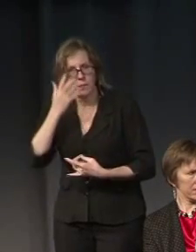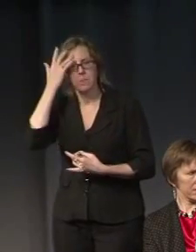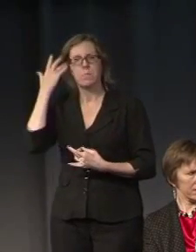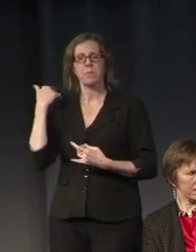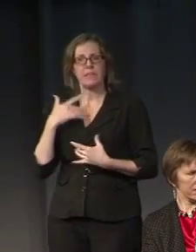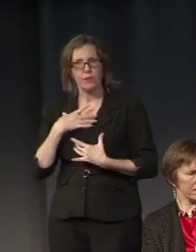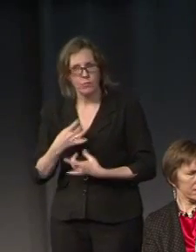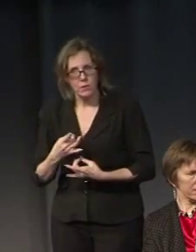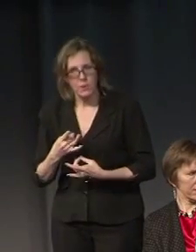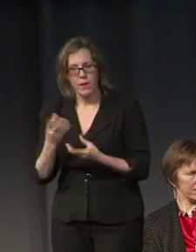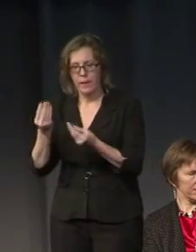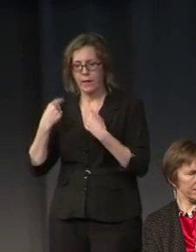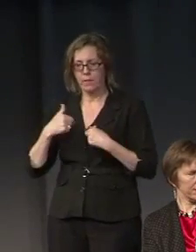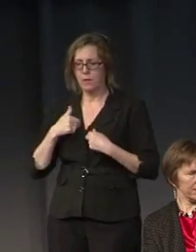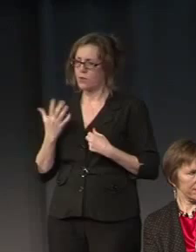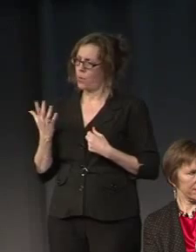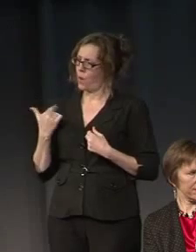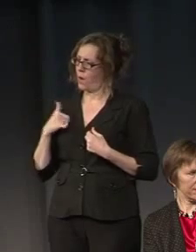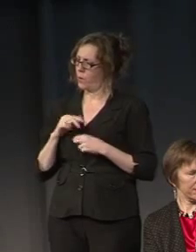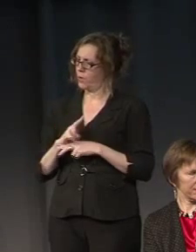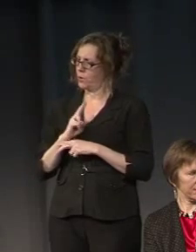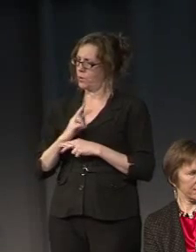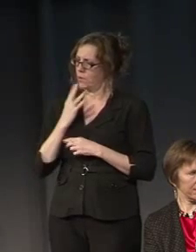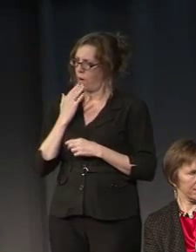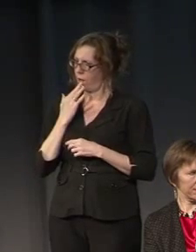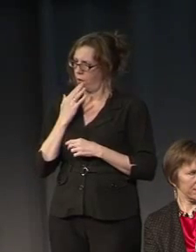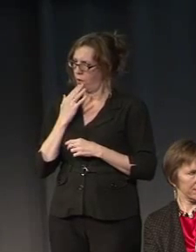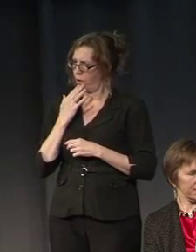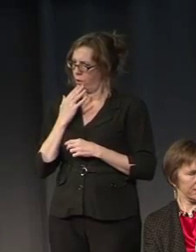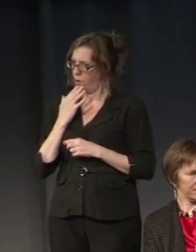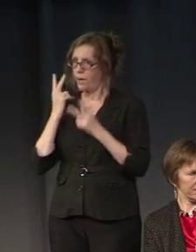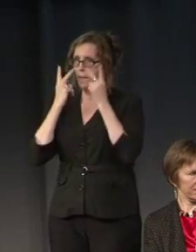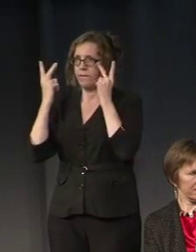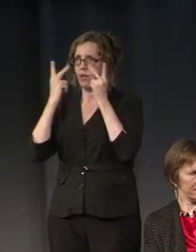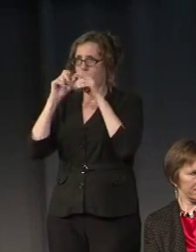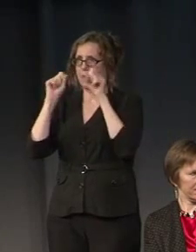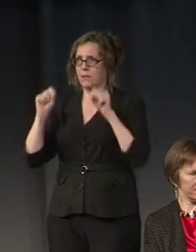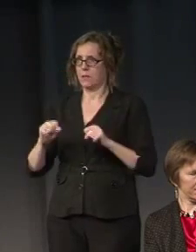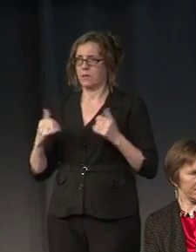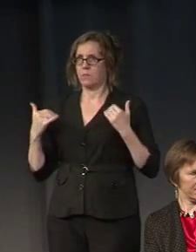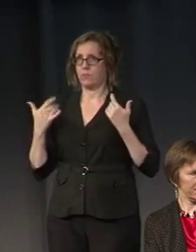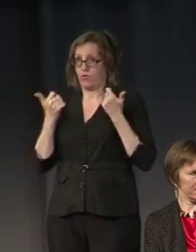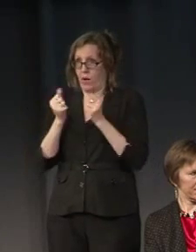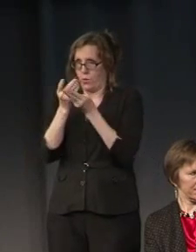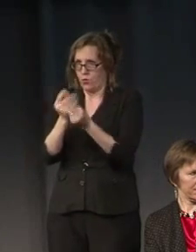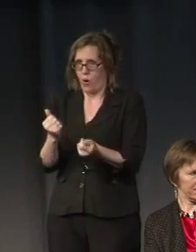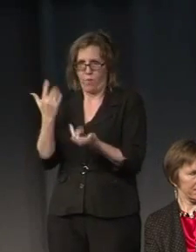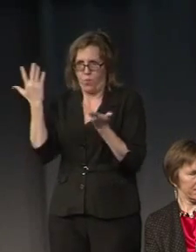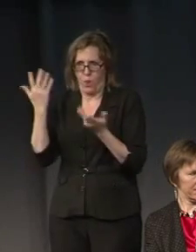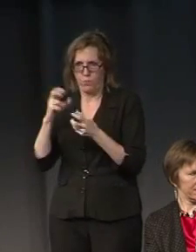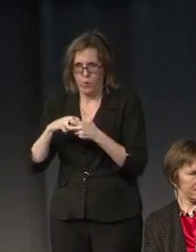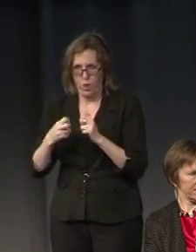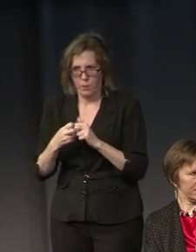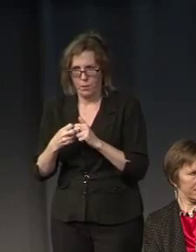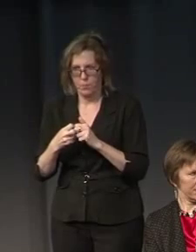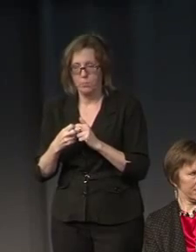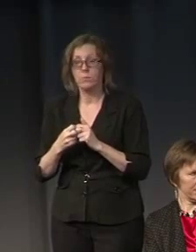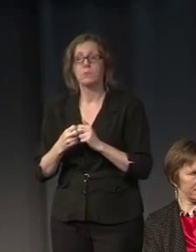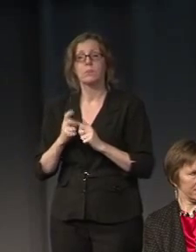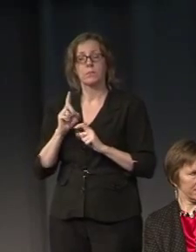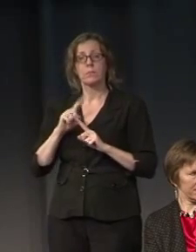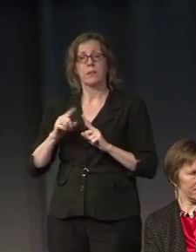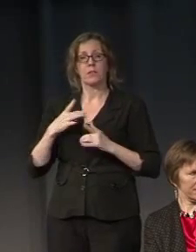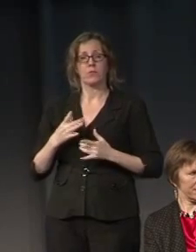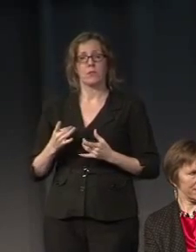use color for, what the problem is that the visual system is trying to solve. But the difficulty is, how do you get at how